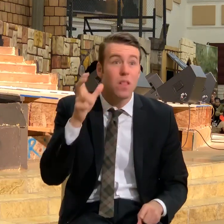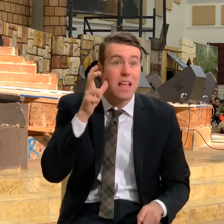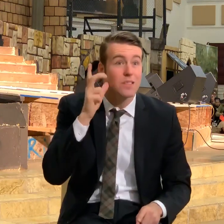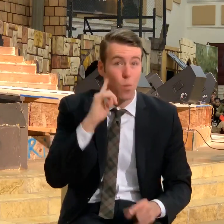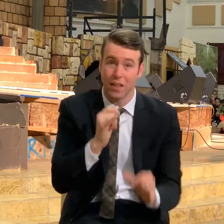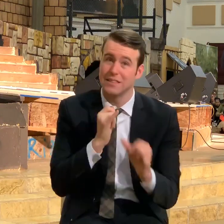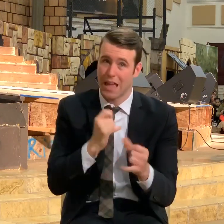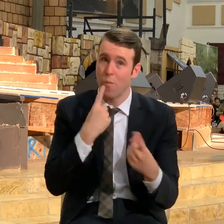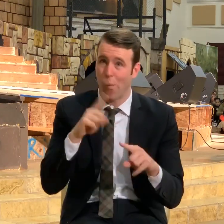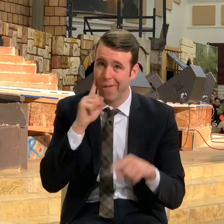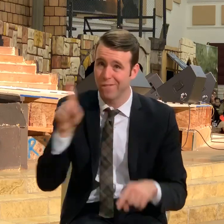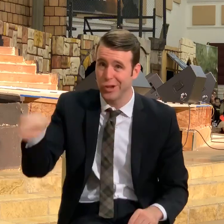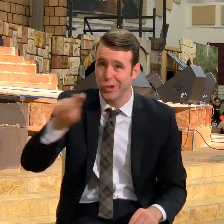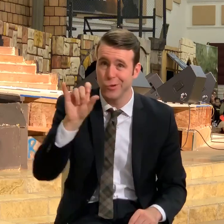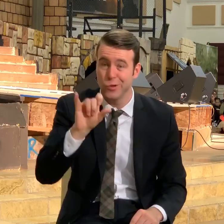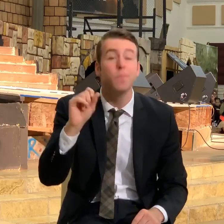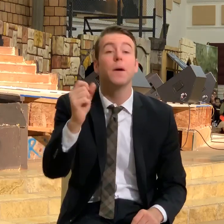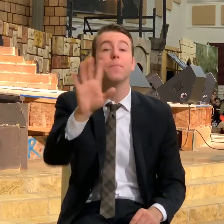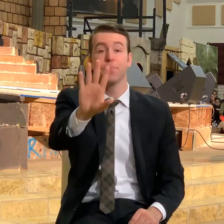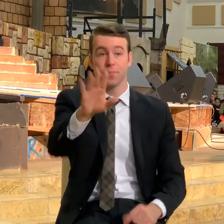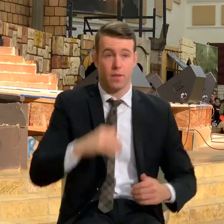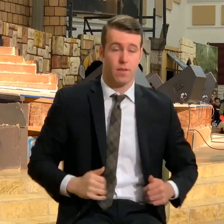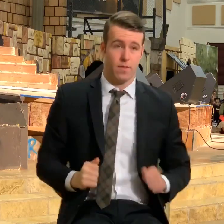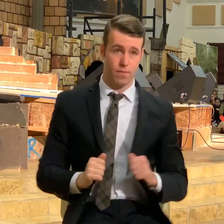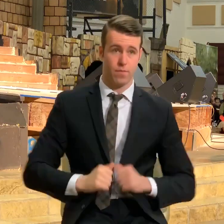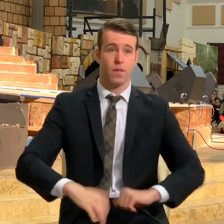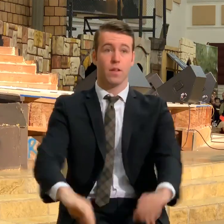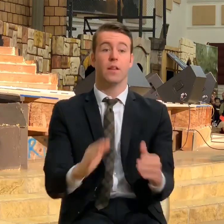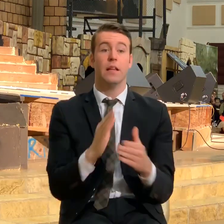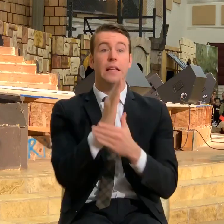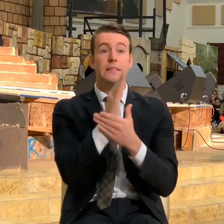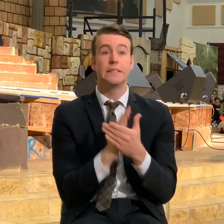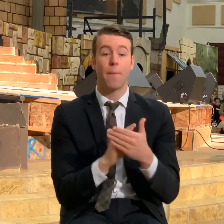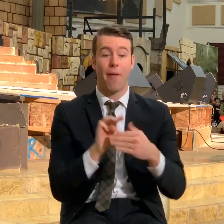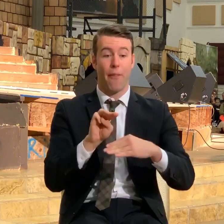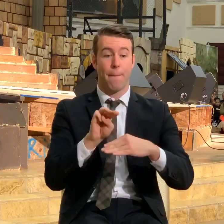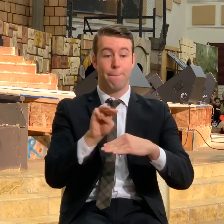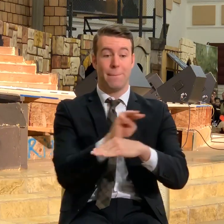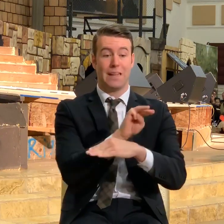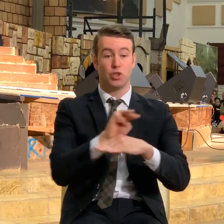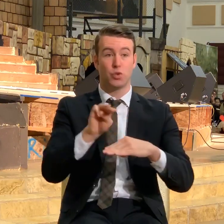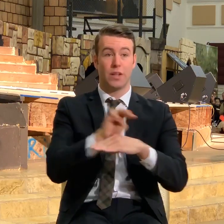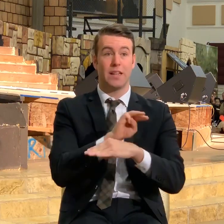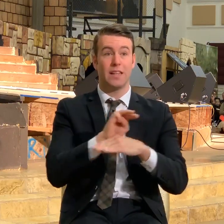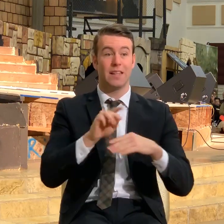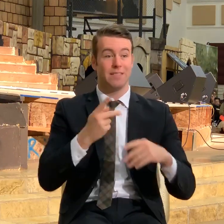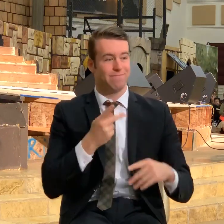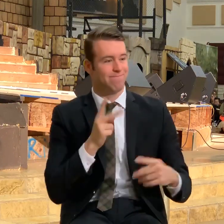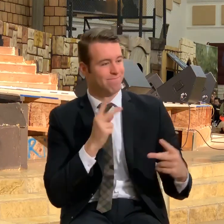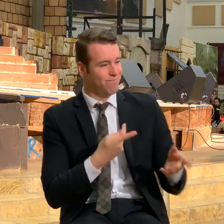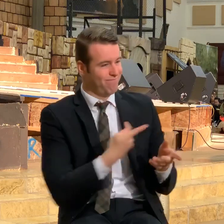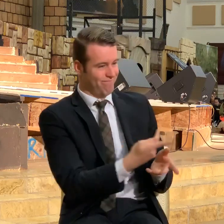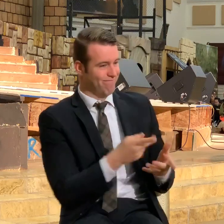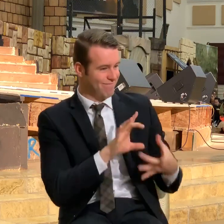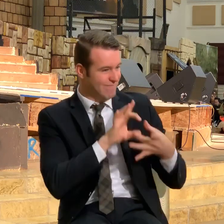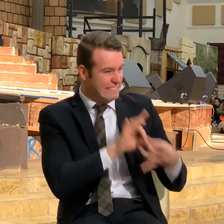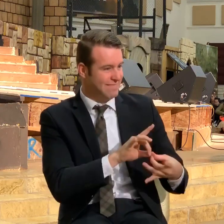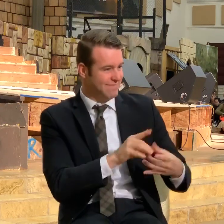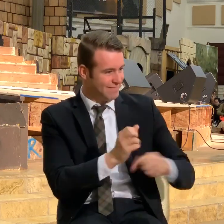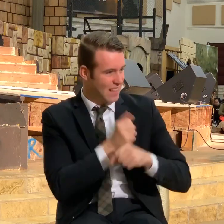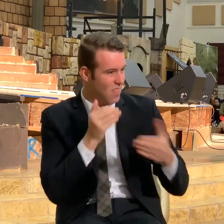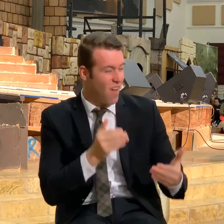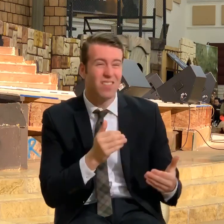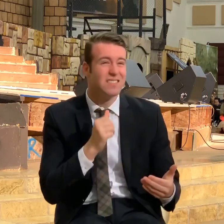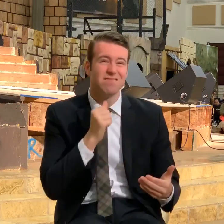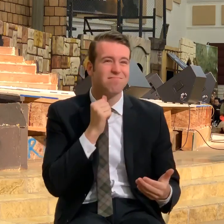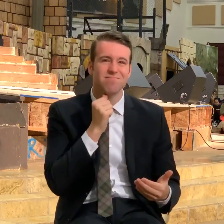for me. I understand that there's some ministry that just don't jive. Does